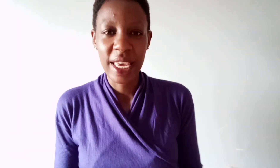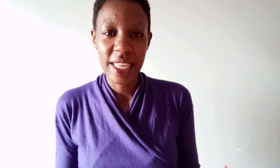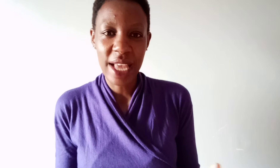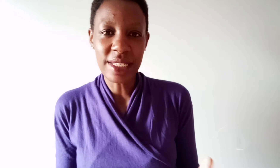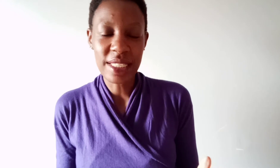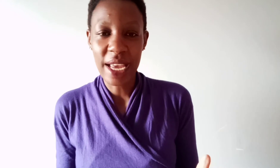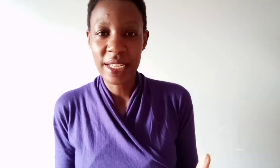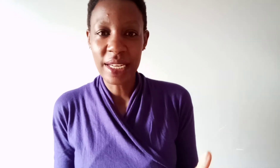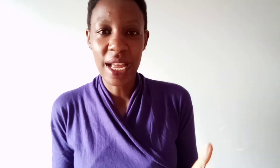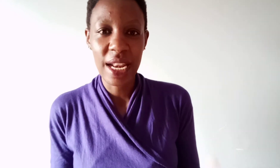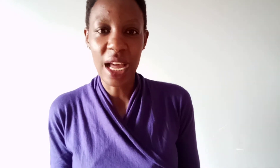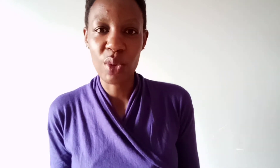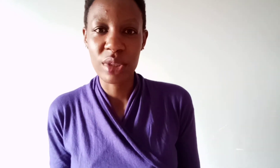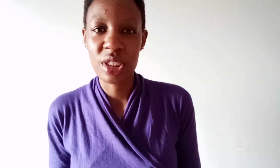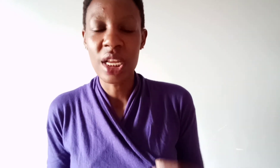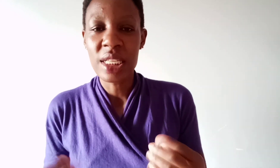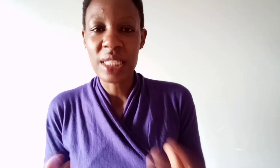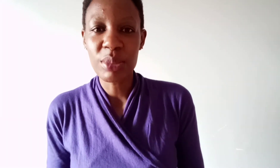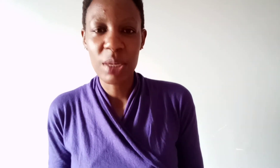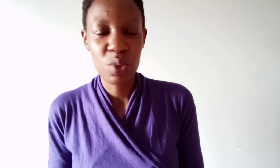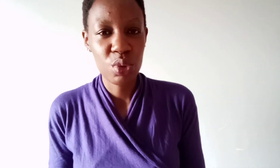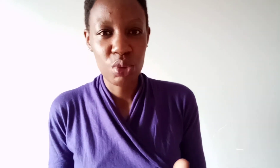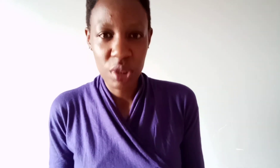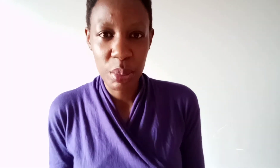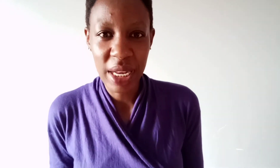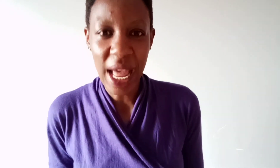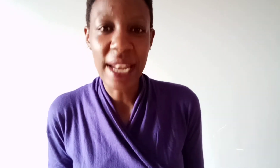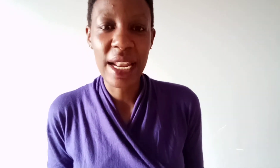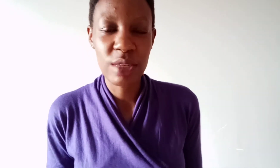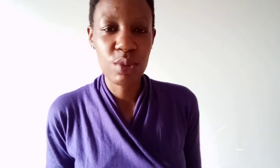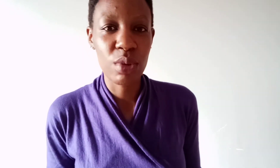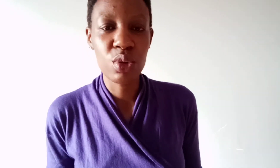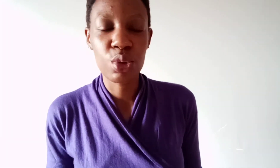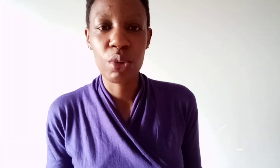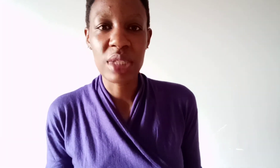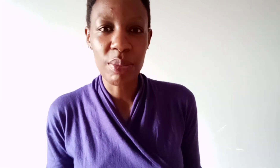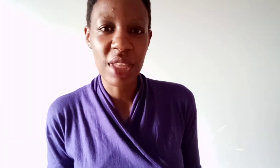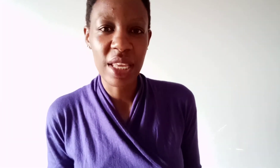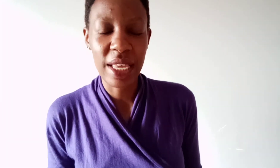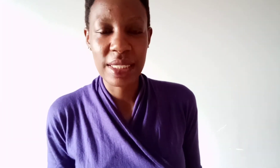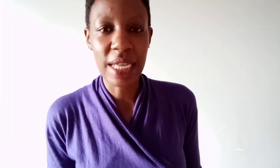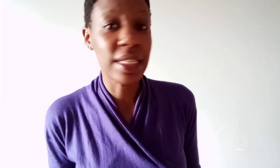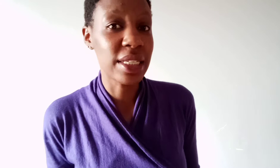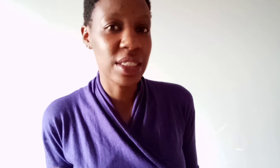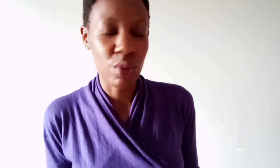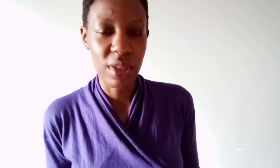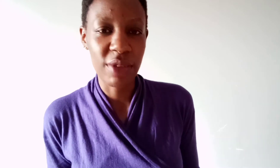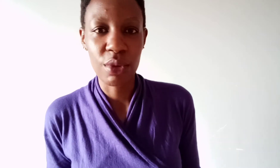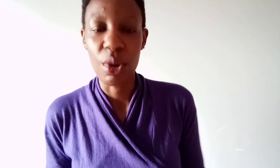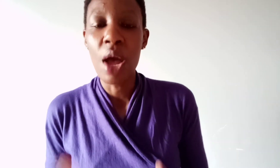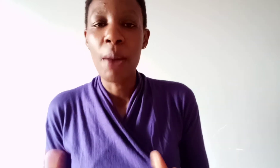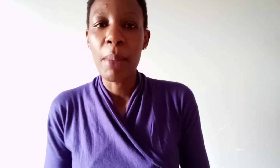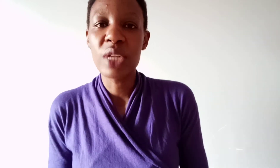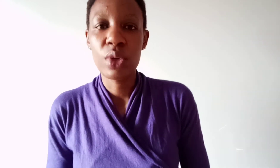Kenyan Sign Language. Sometimes you do not bend unless you want to show something exact that is on the floor. But when you're